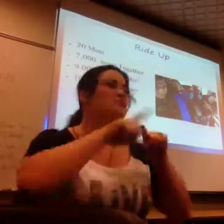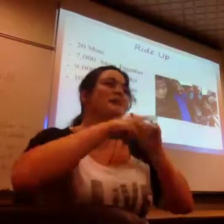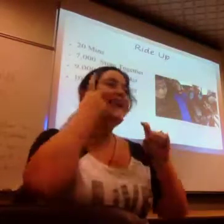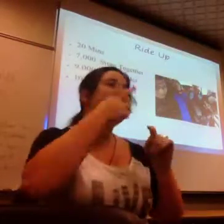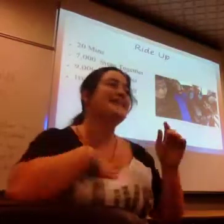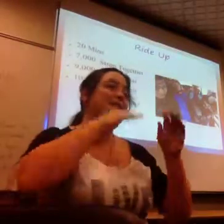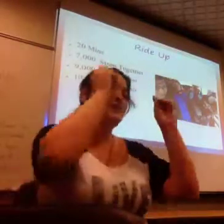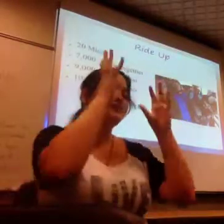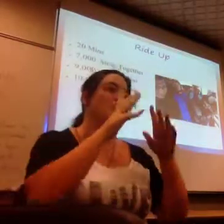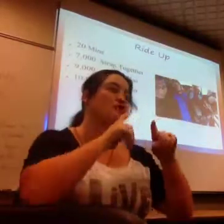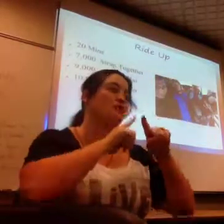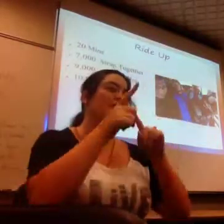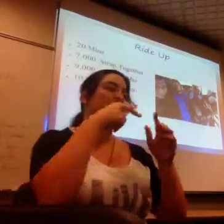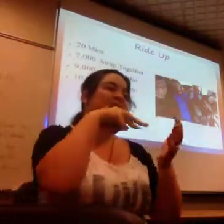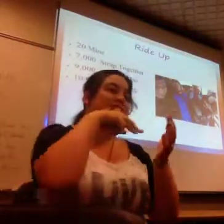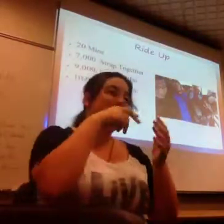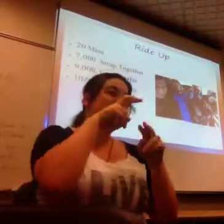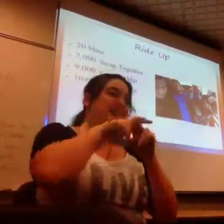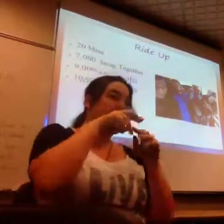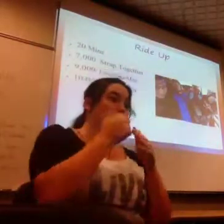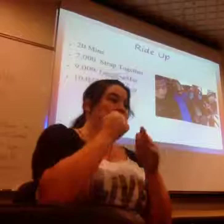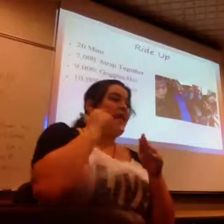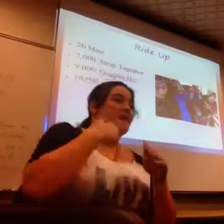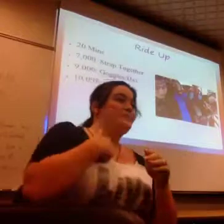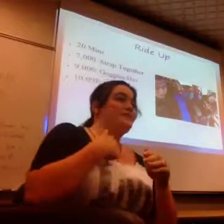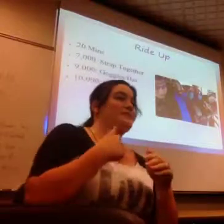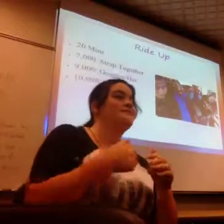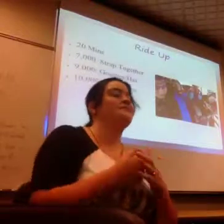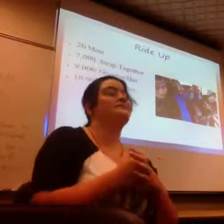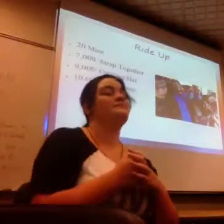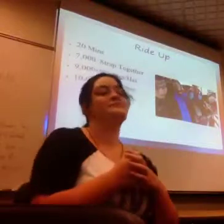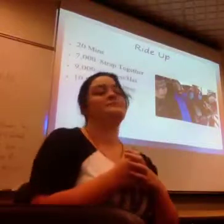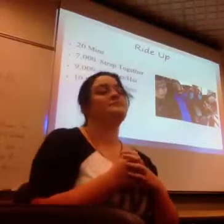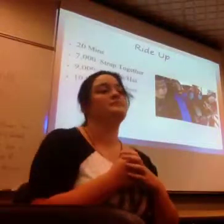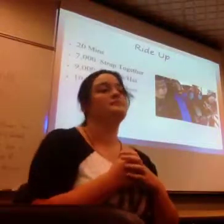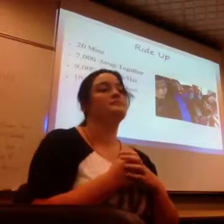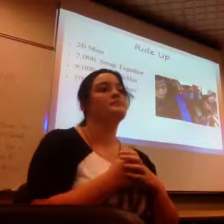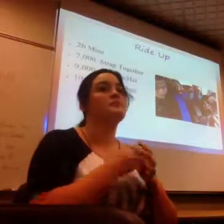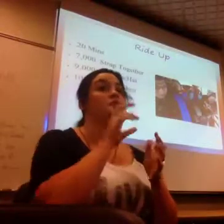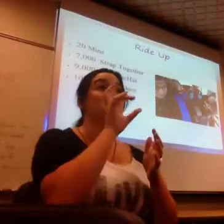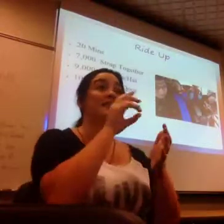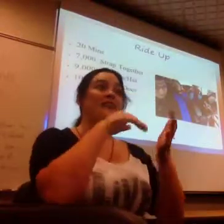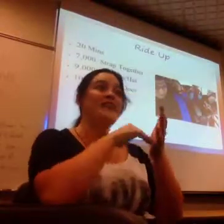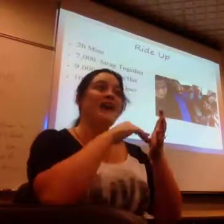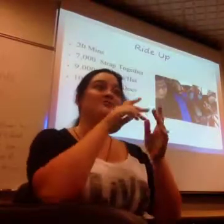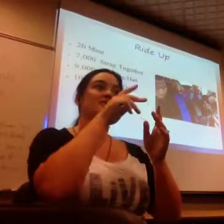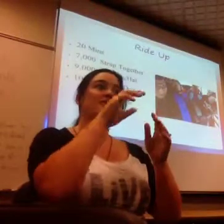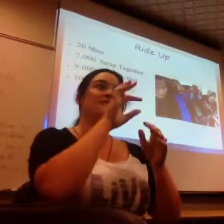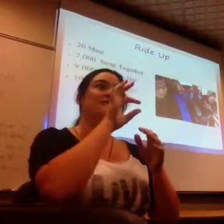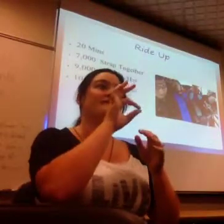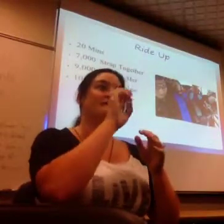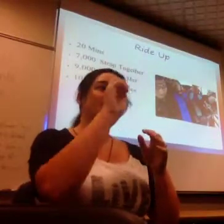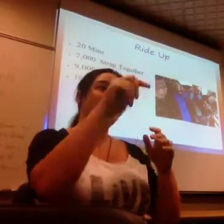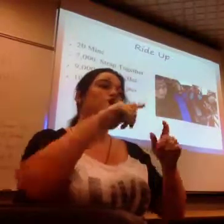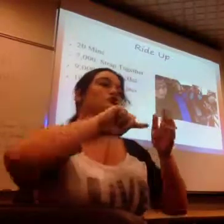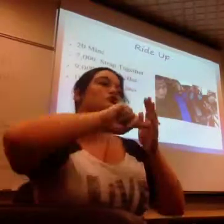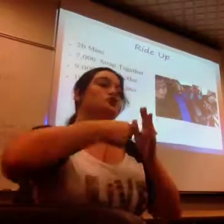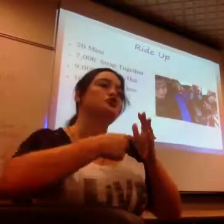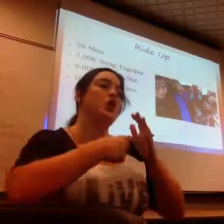me. He was in the first picture, the bigger guy, and so at 7,000 feet, you will strap together with the person.